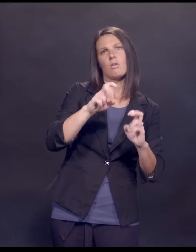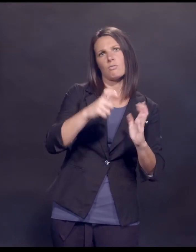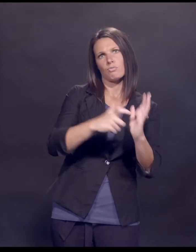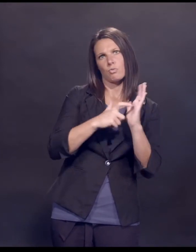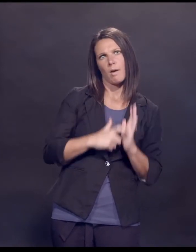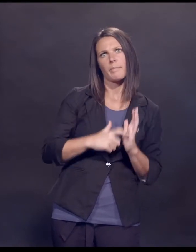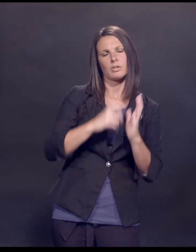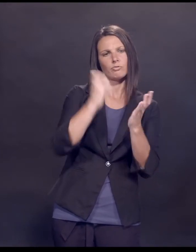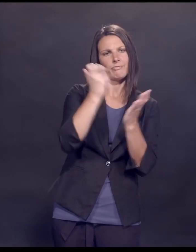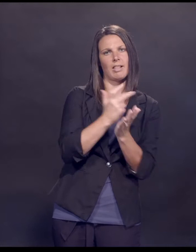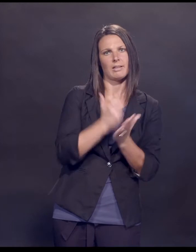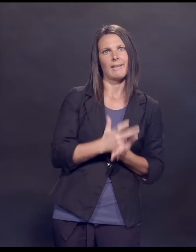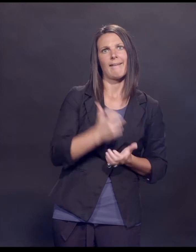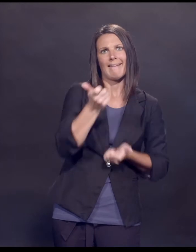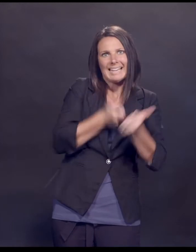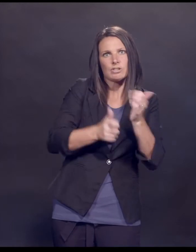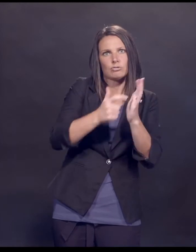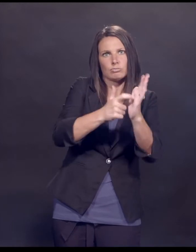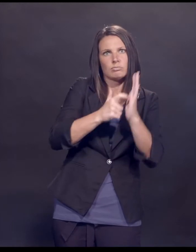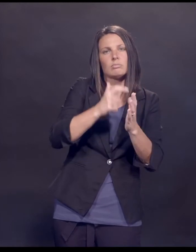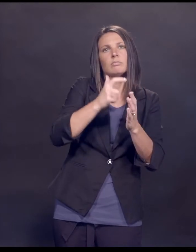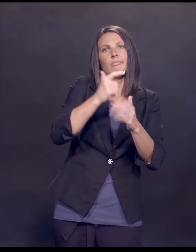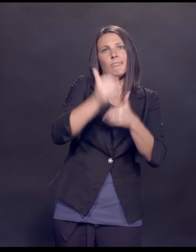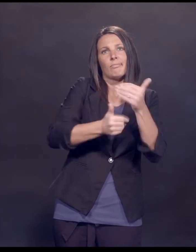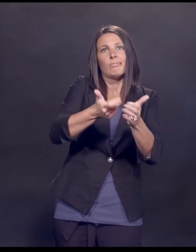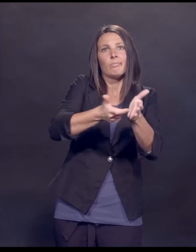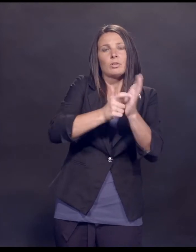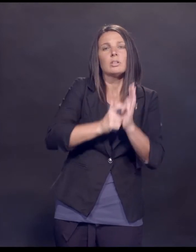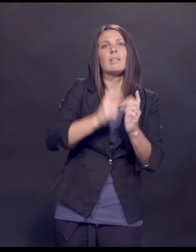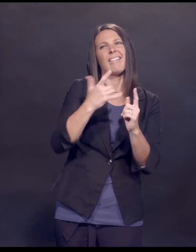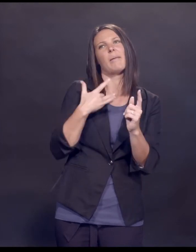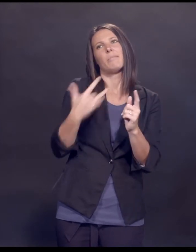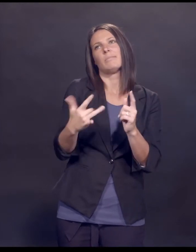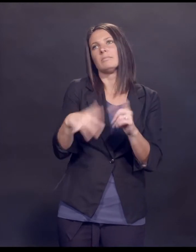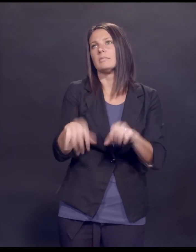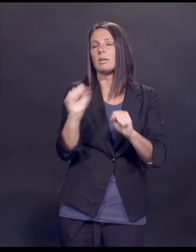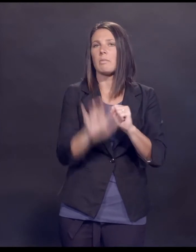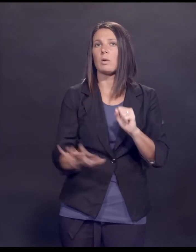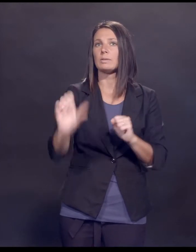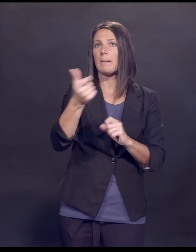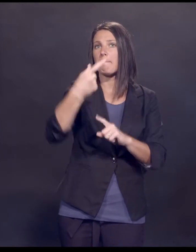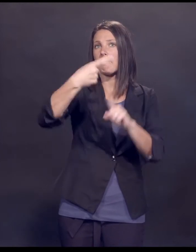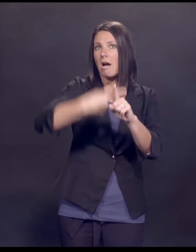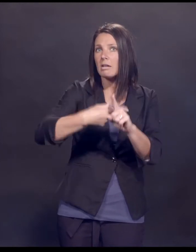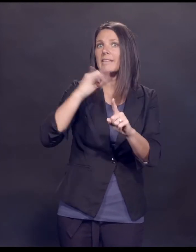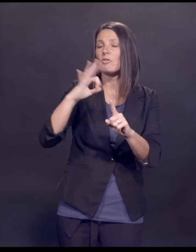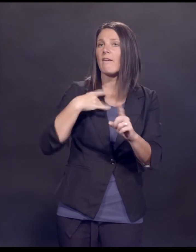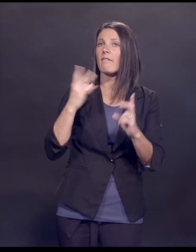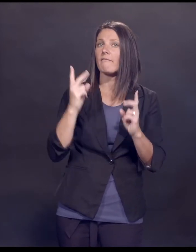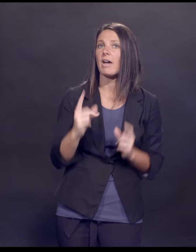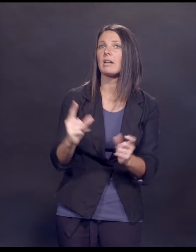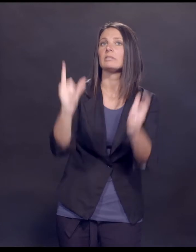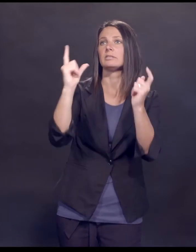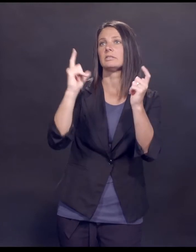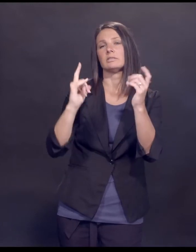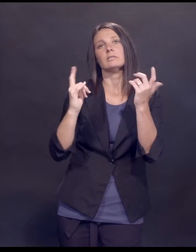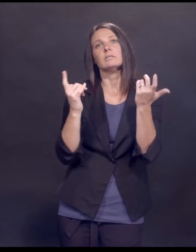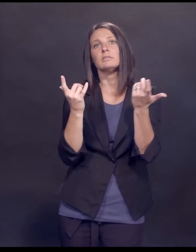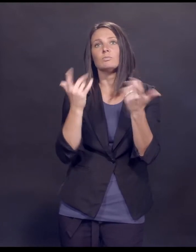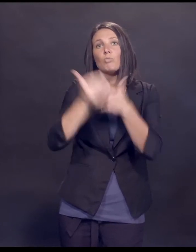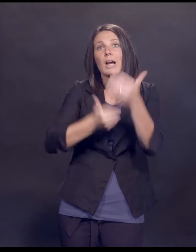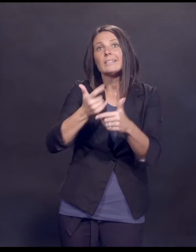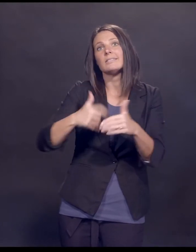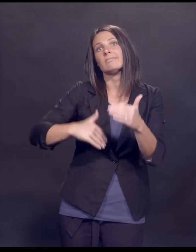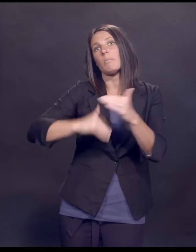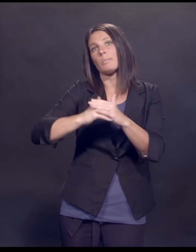the protocols for every one of those aspects. Typically that takes about 10 months. If you get an expedited review, that can take 6 months. In